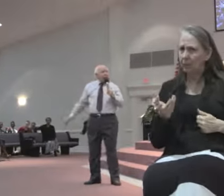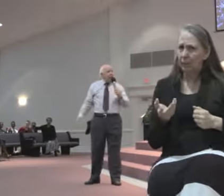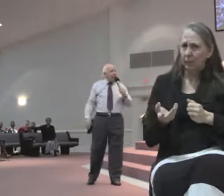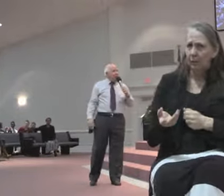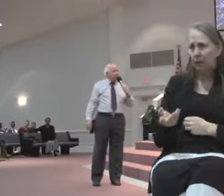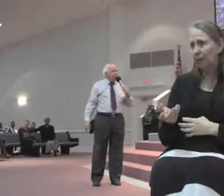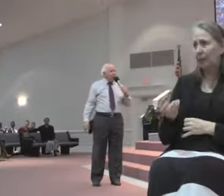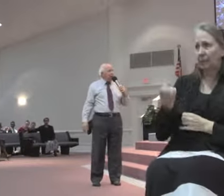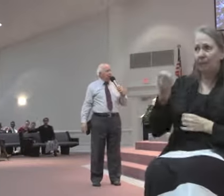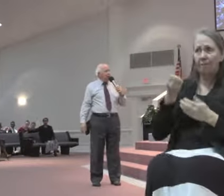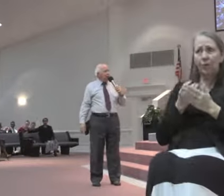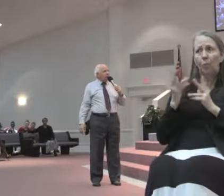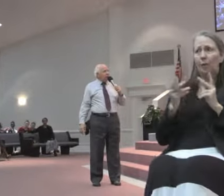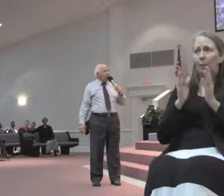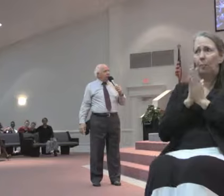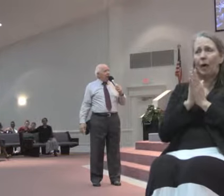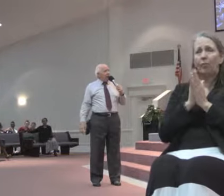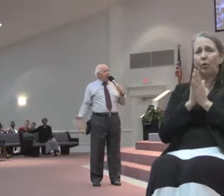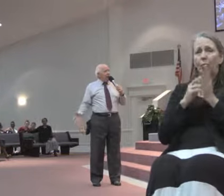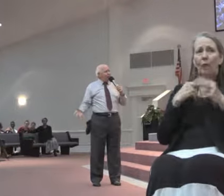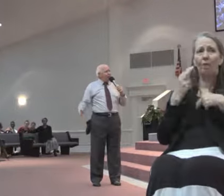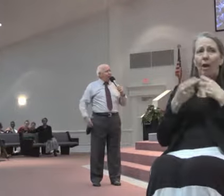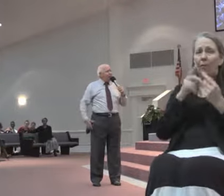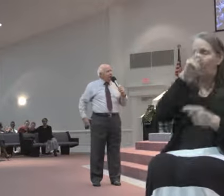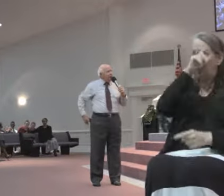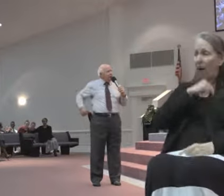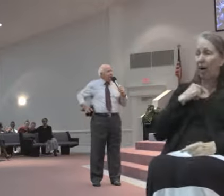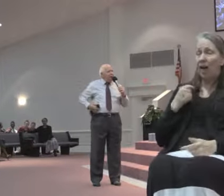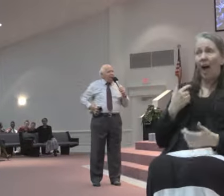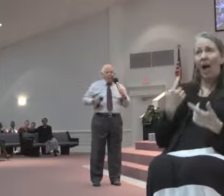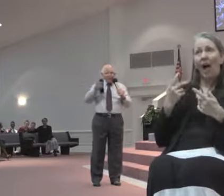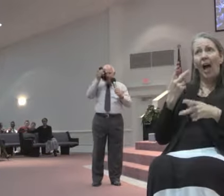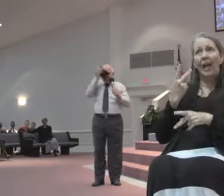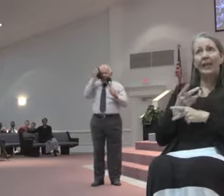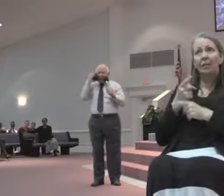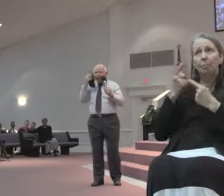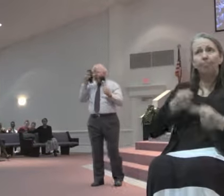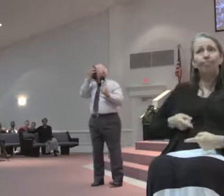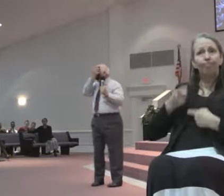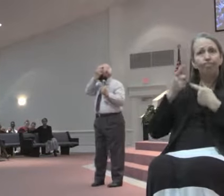That wasn't very many, Brother Harlan. And you got problems. Yeah.